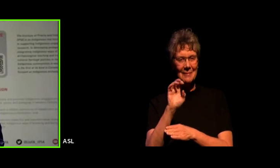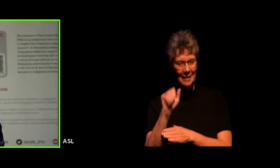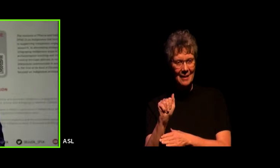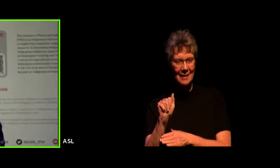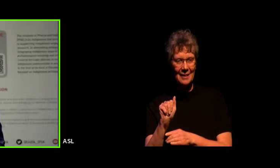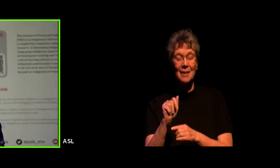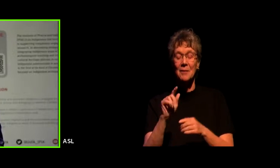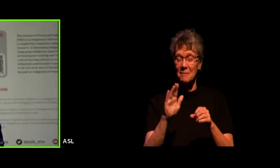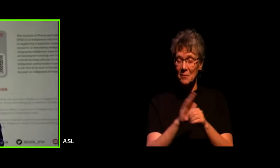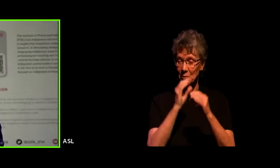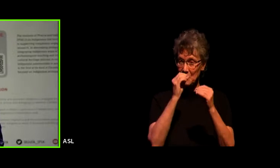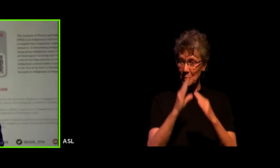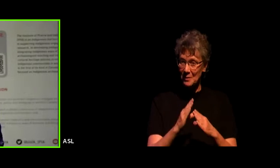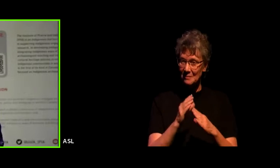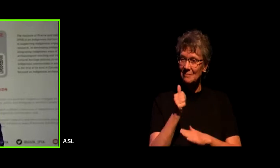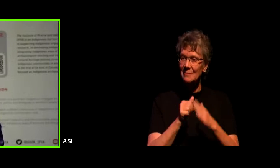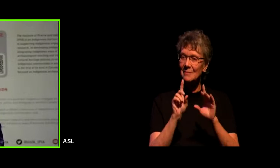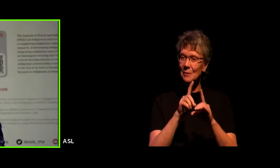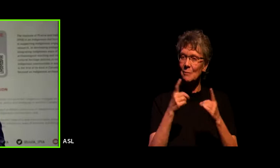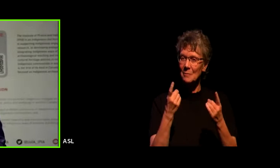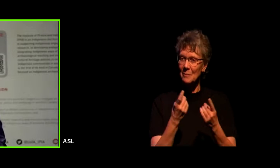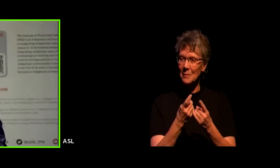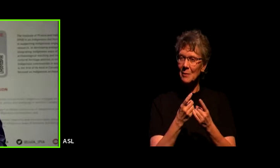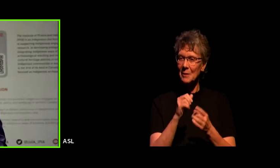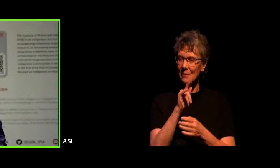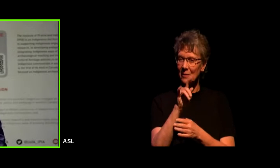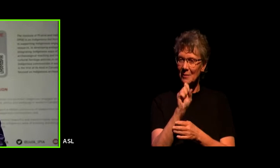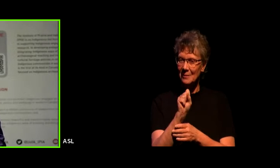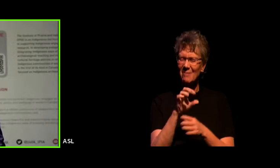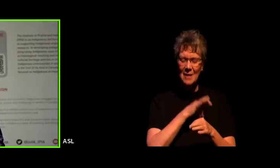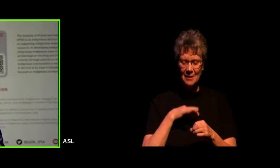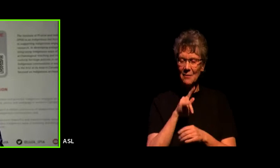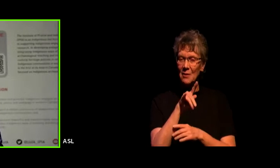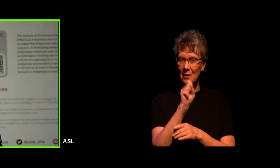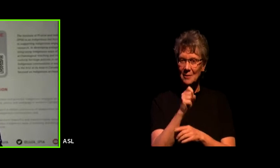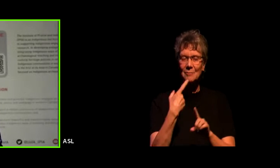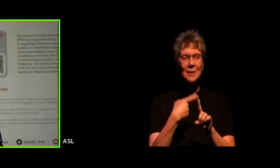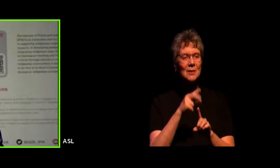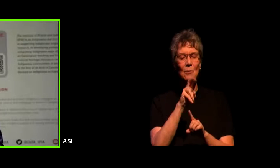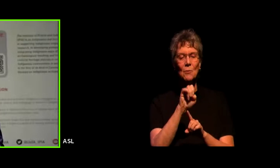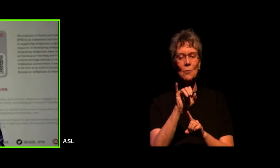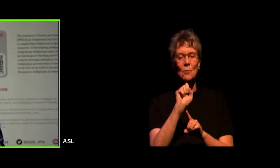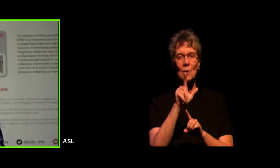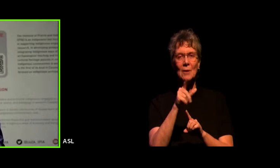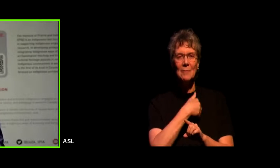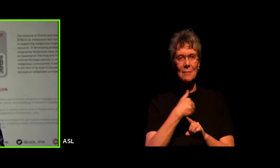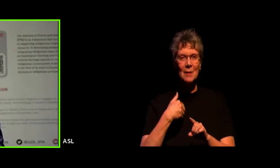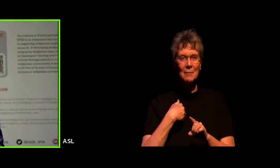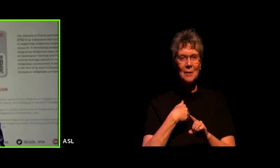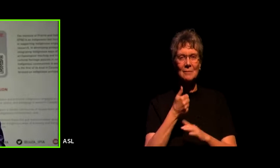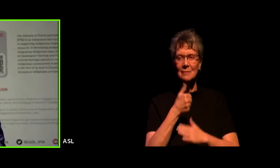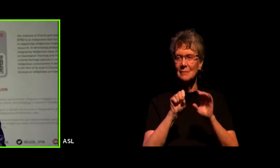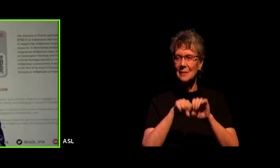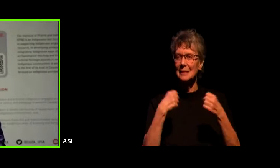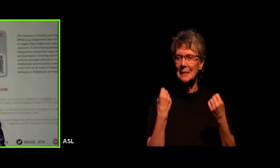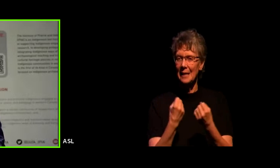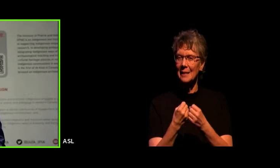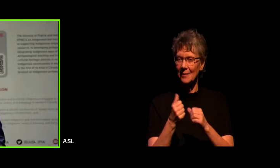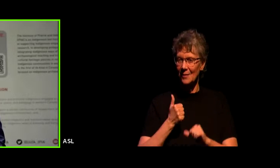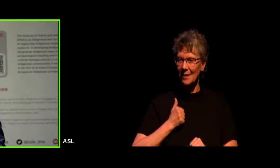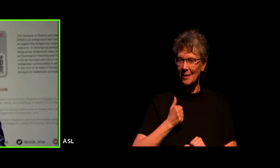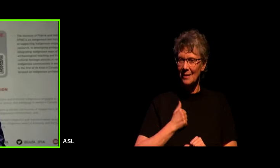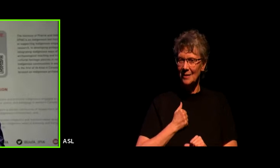A, and also a member of the Royal Society of Canada. An award-winning teacher, researcher, and writer,